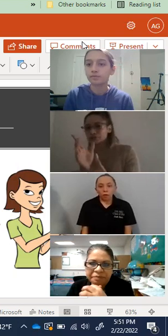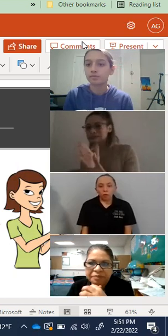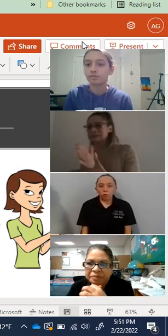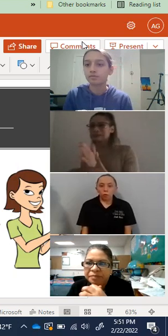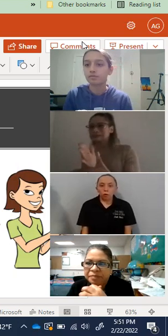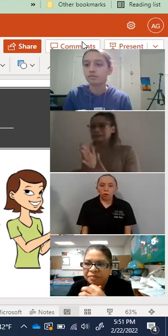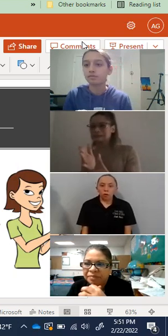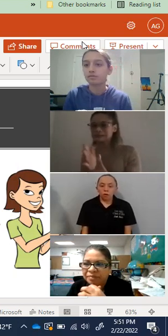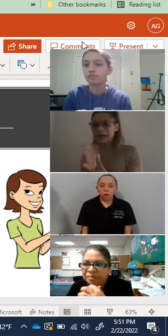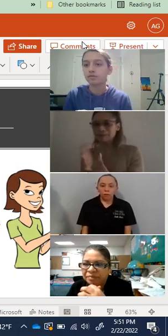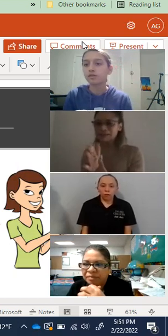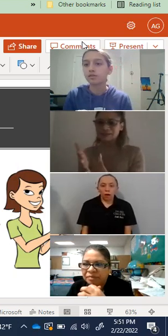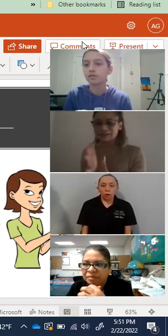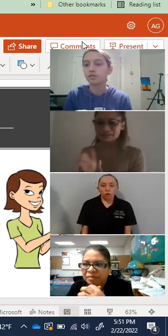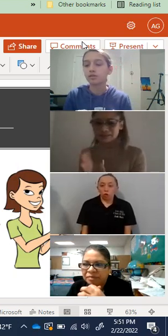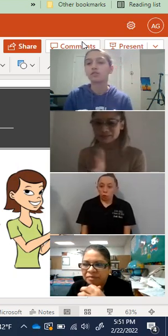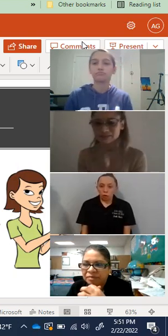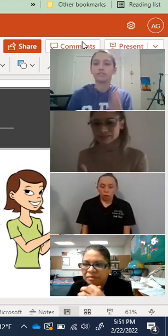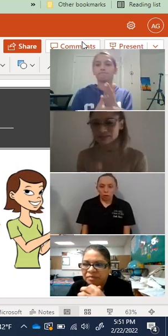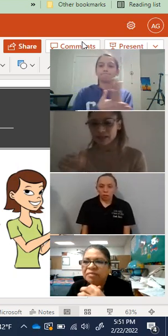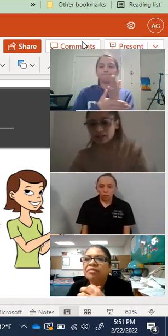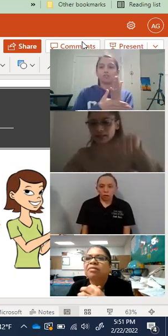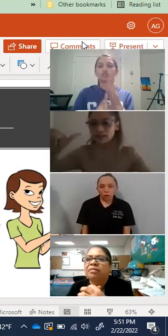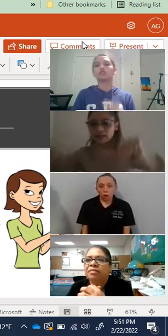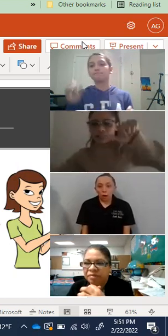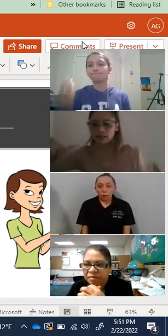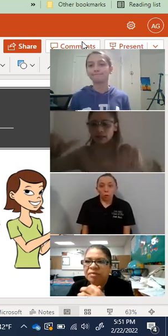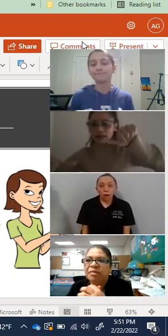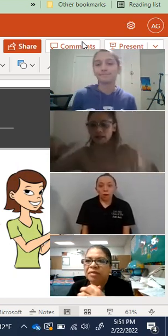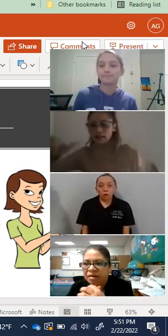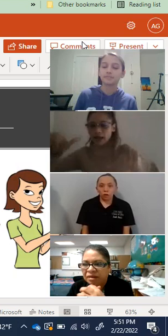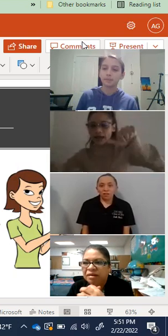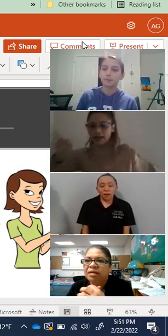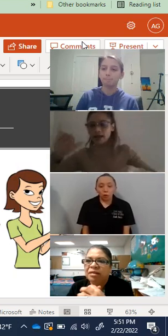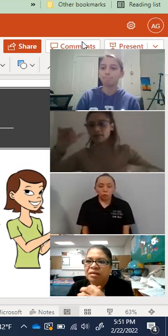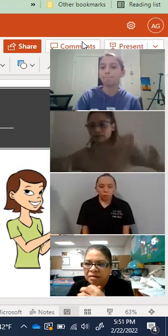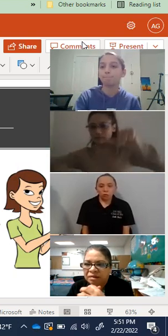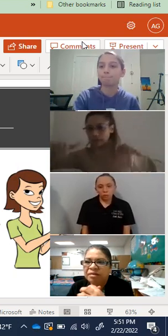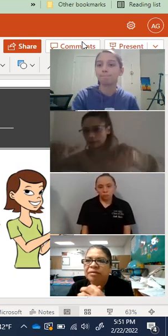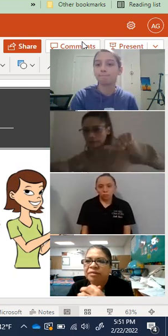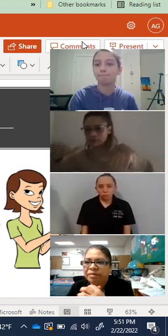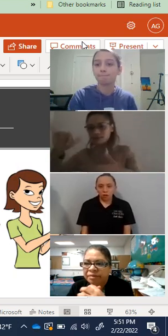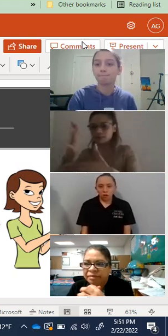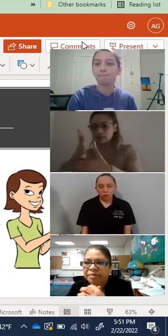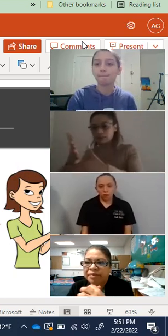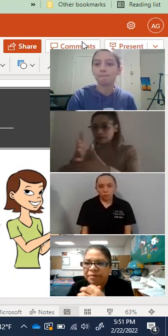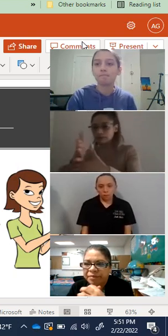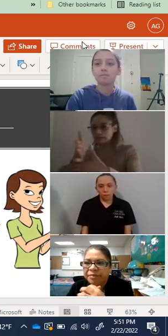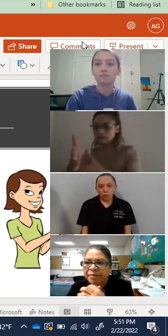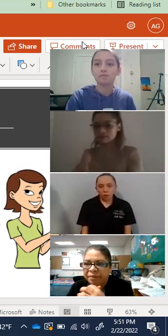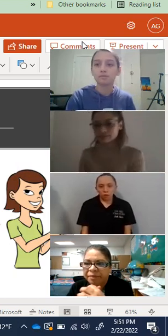Yeah, average, or if you're not sure really about something, it could go either way. You're in doubt. Yeah.